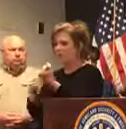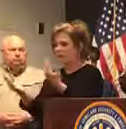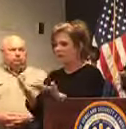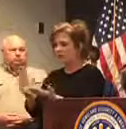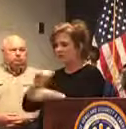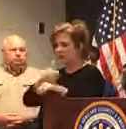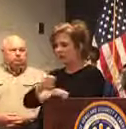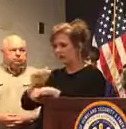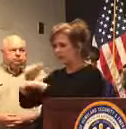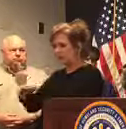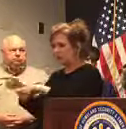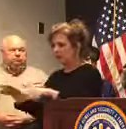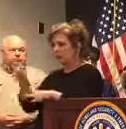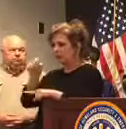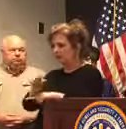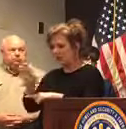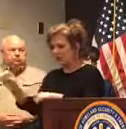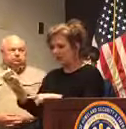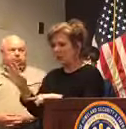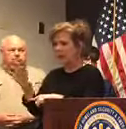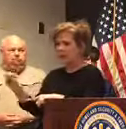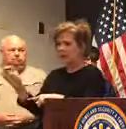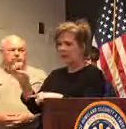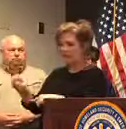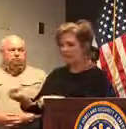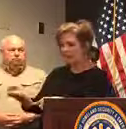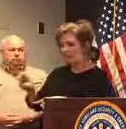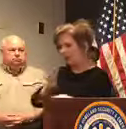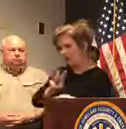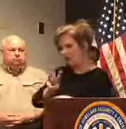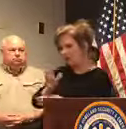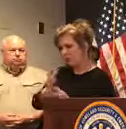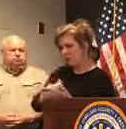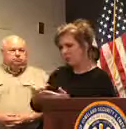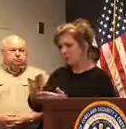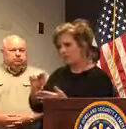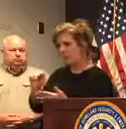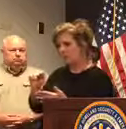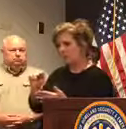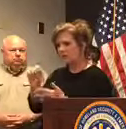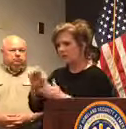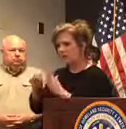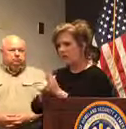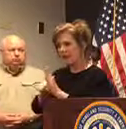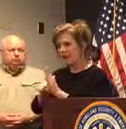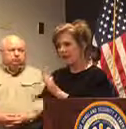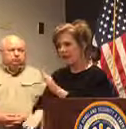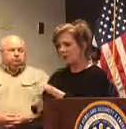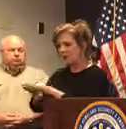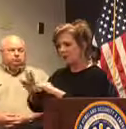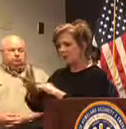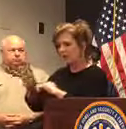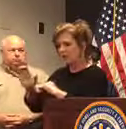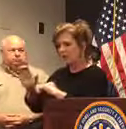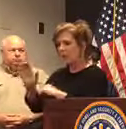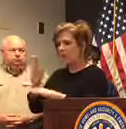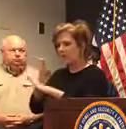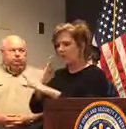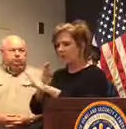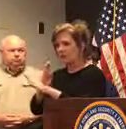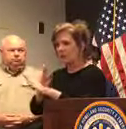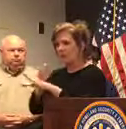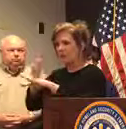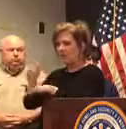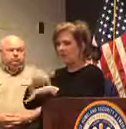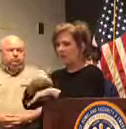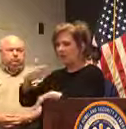to serve the southeast and the southwestern portion of the state. And that contract will give us up to 700 buses over a staggered period of time